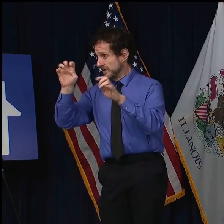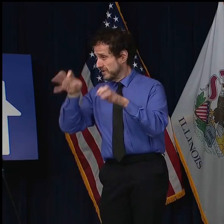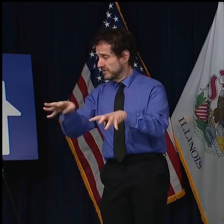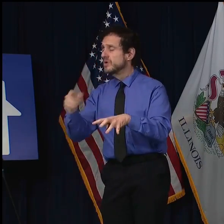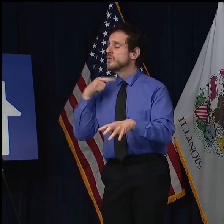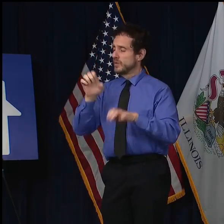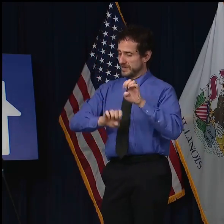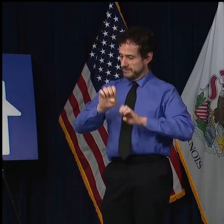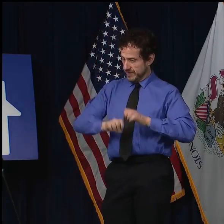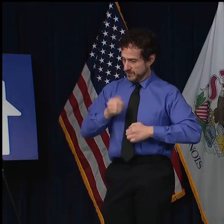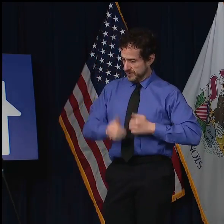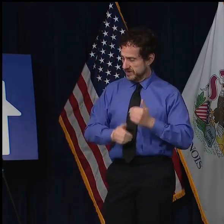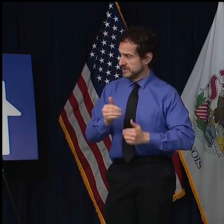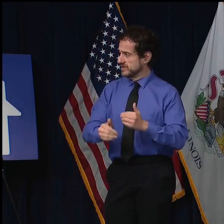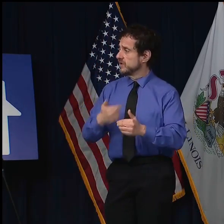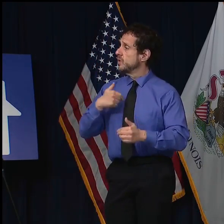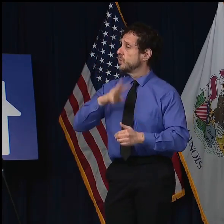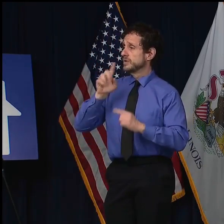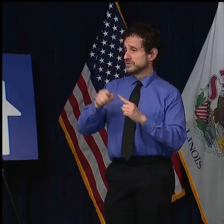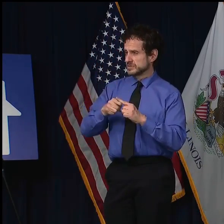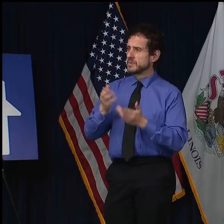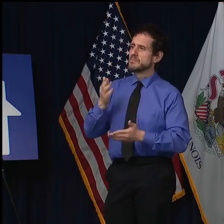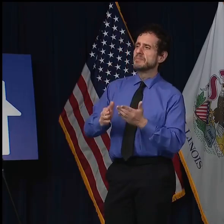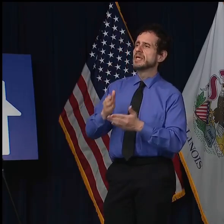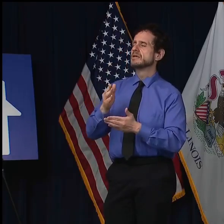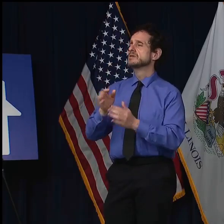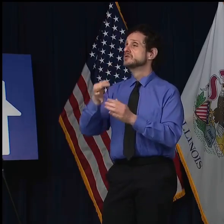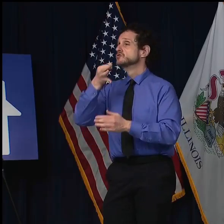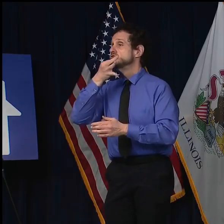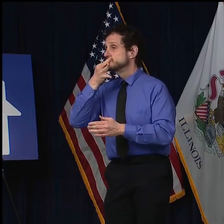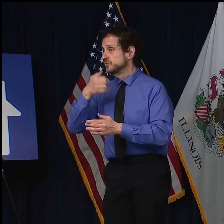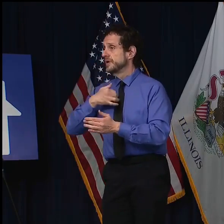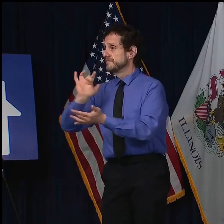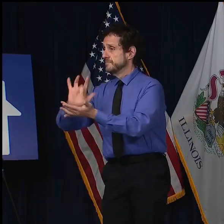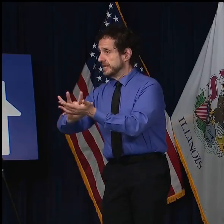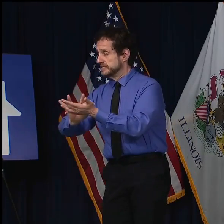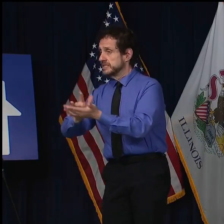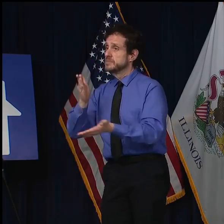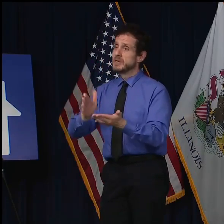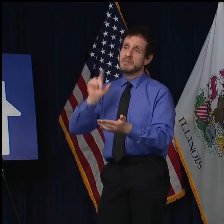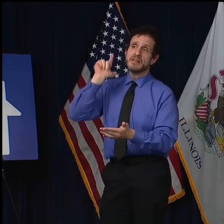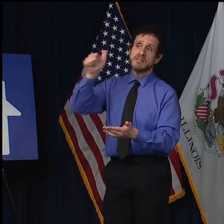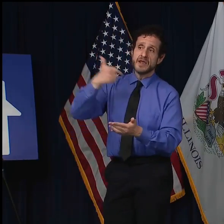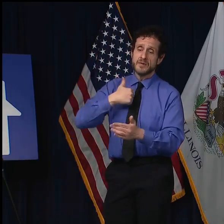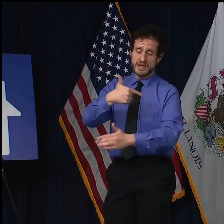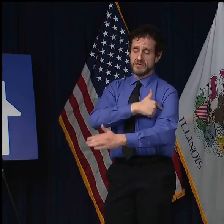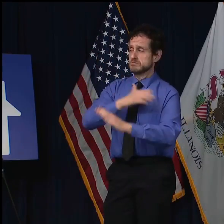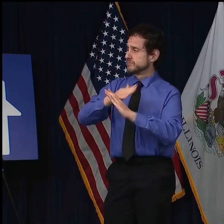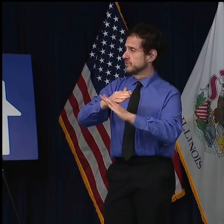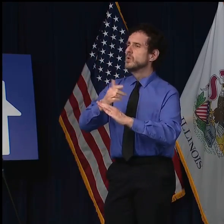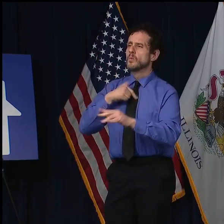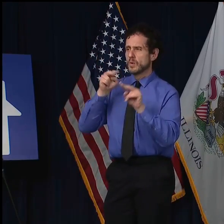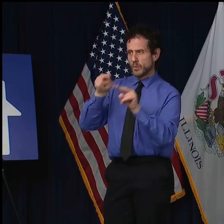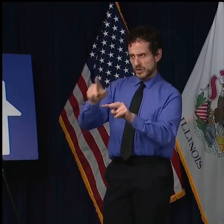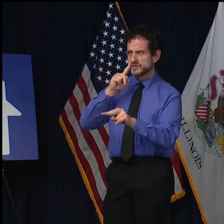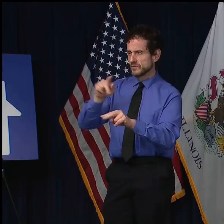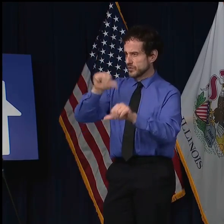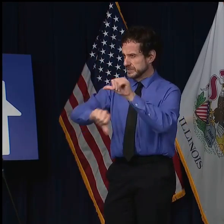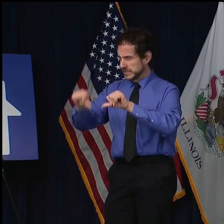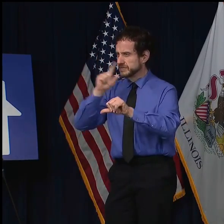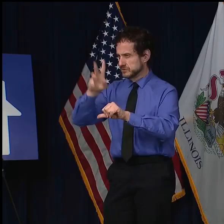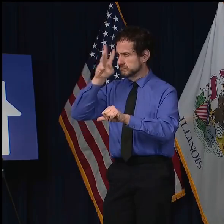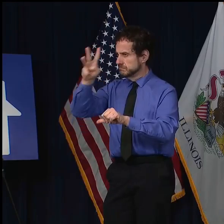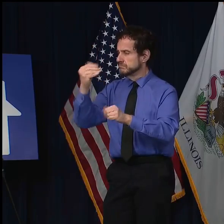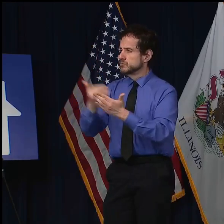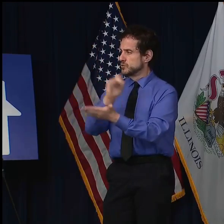I think, you know, again, we've talked about the treatments that may become available before a vaccine, and I think we'll all be watching very closely.